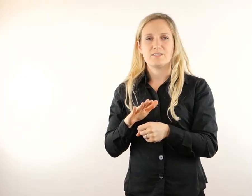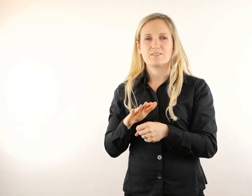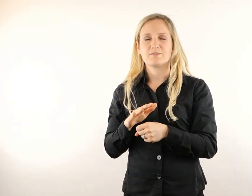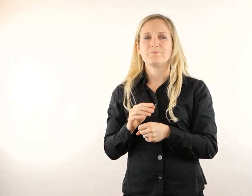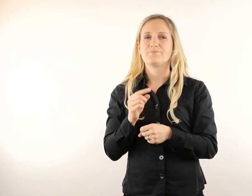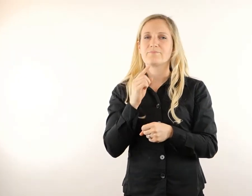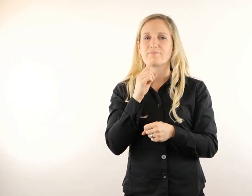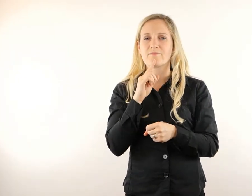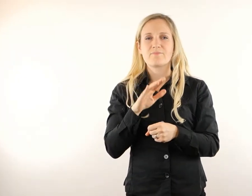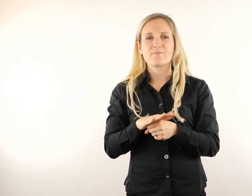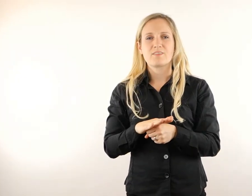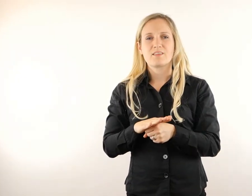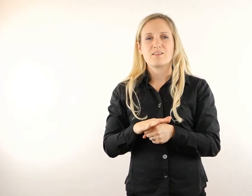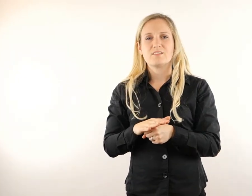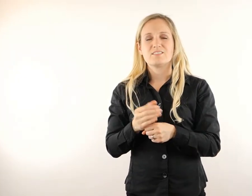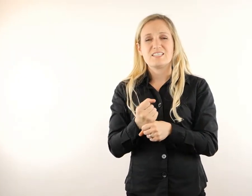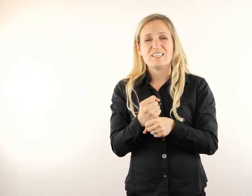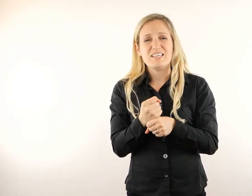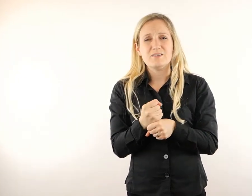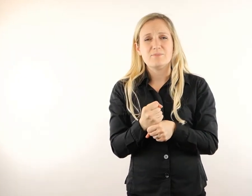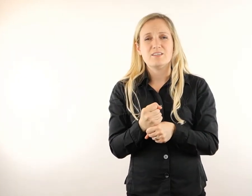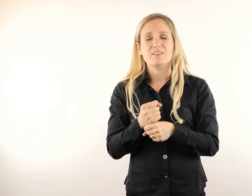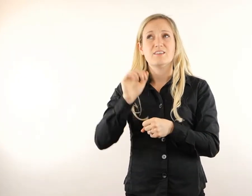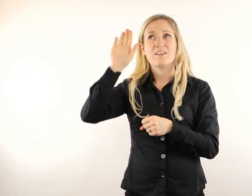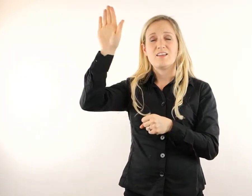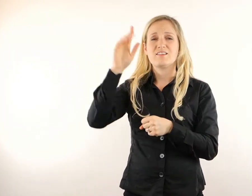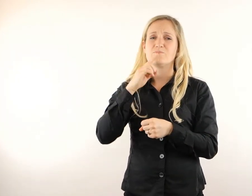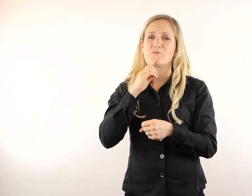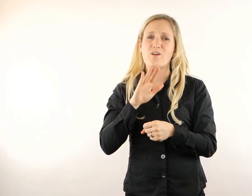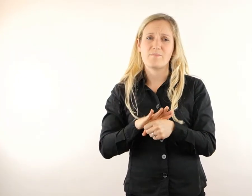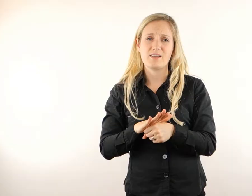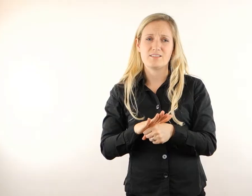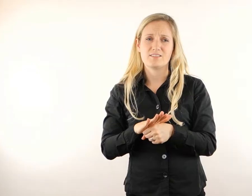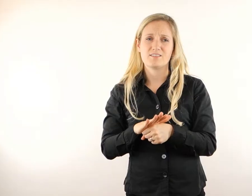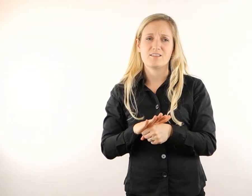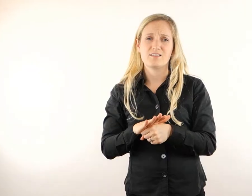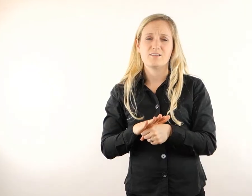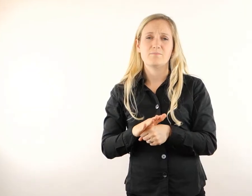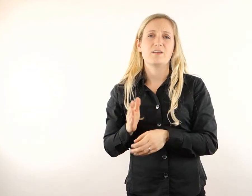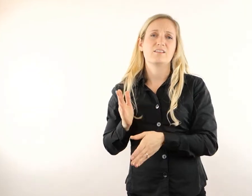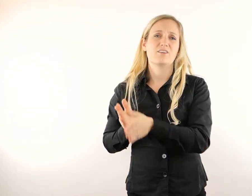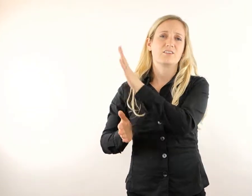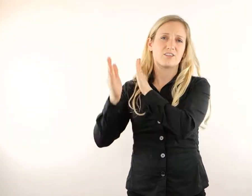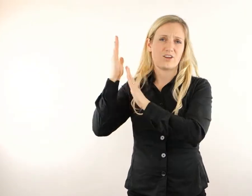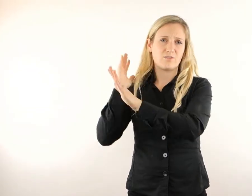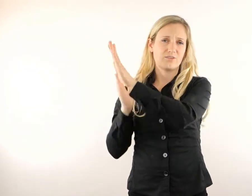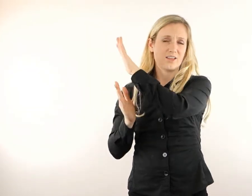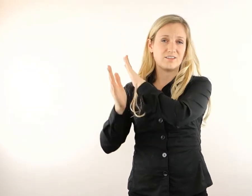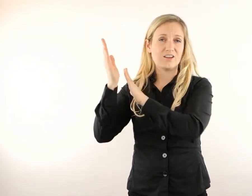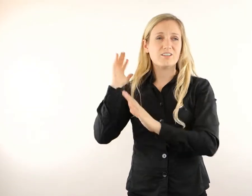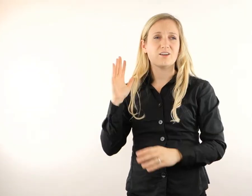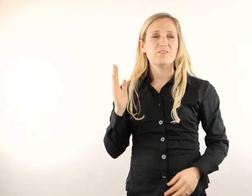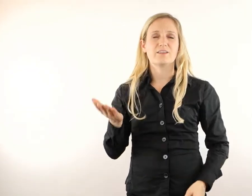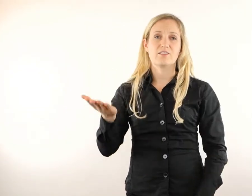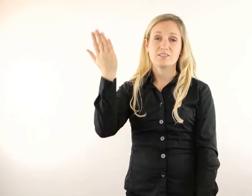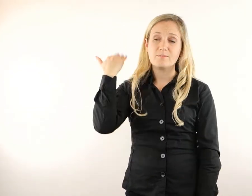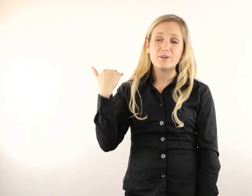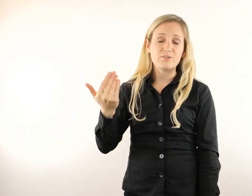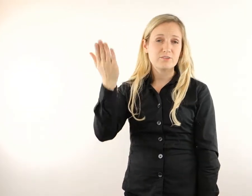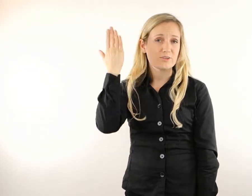Promise. To keep his promise made long ago. And long ago, like a long time ago, you can go